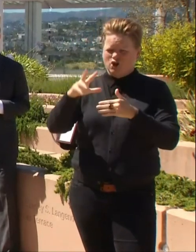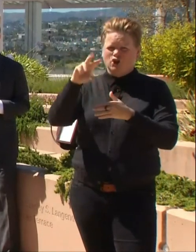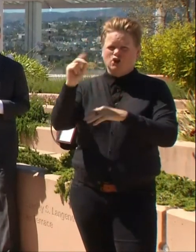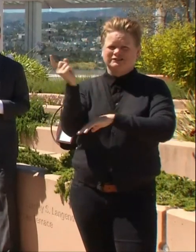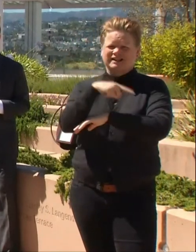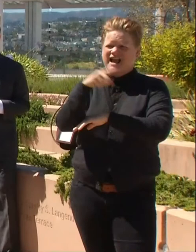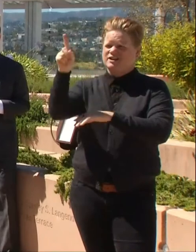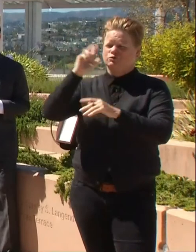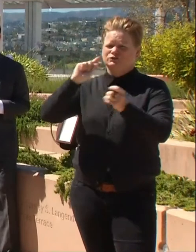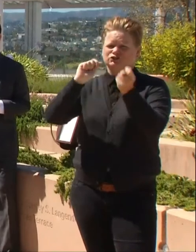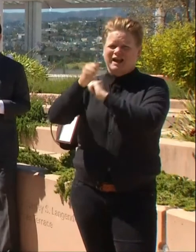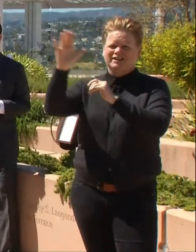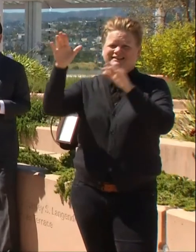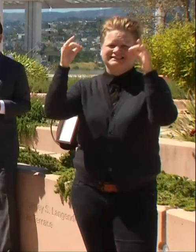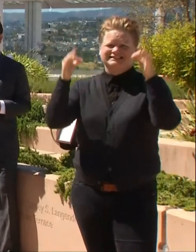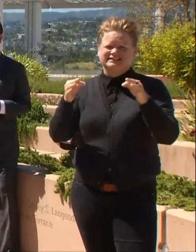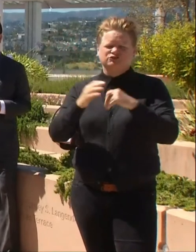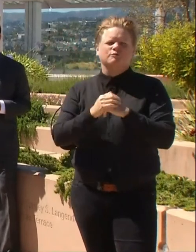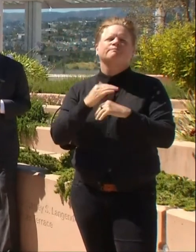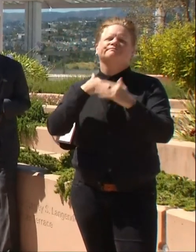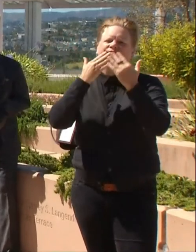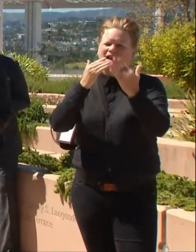dedication to this cause. Thank you so much.